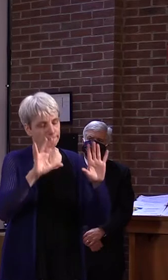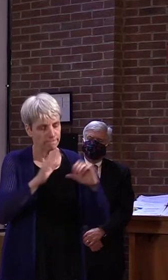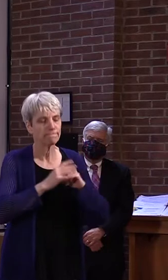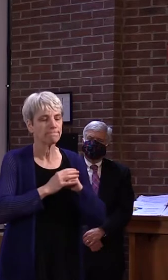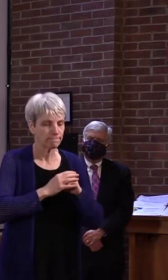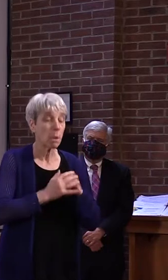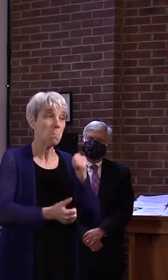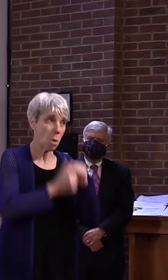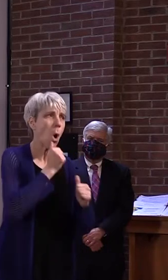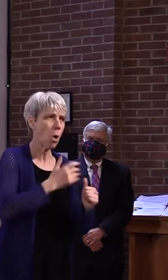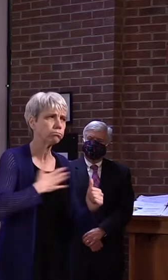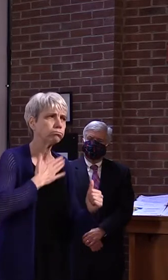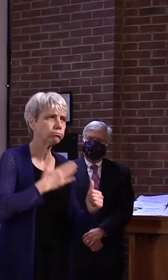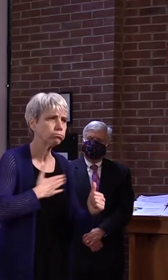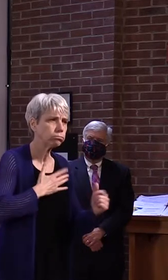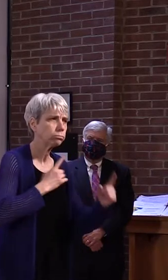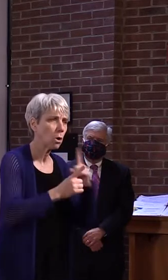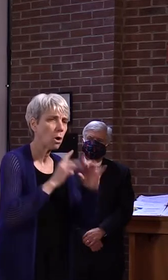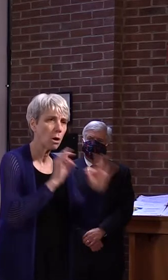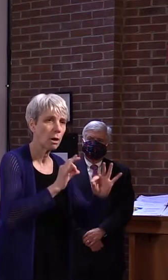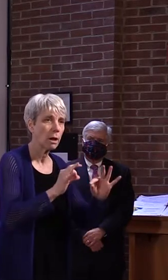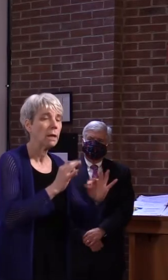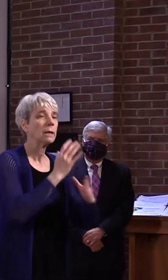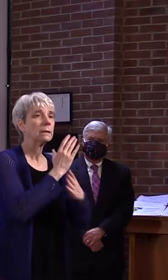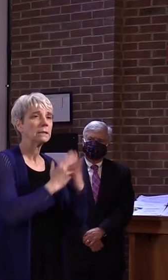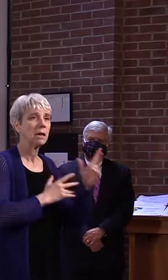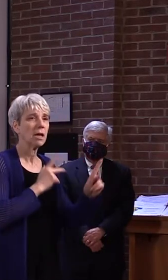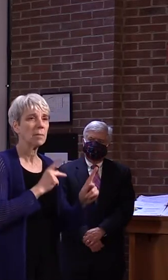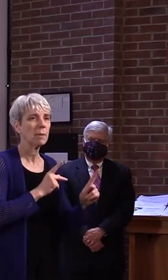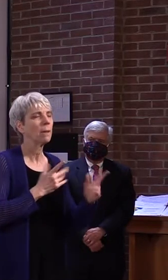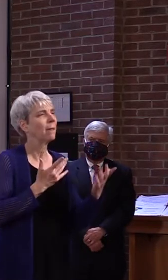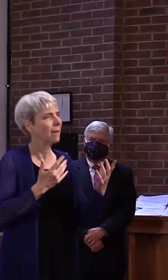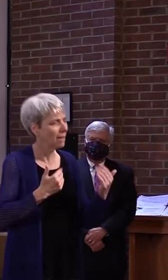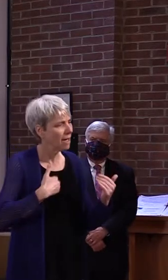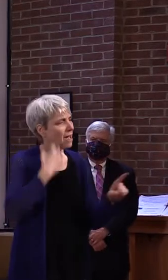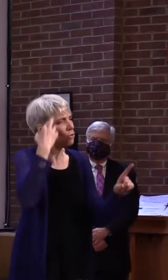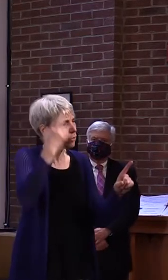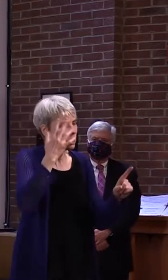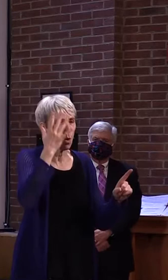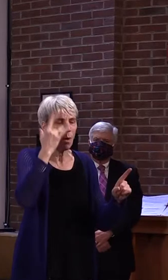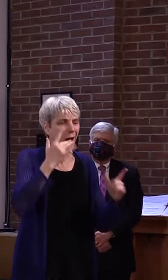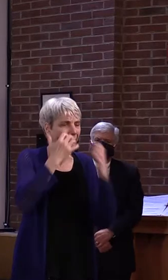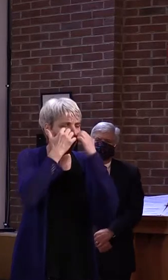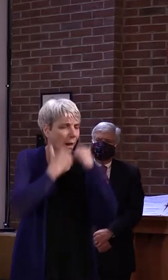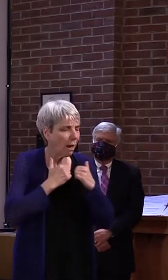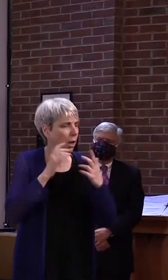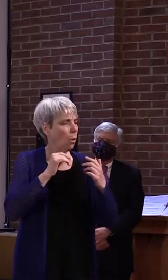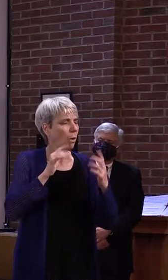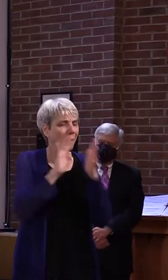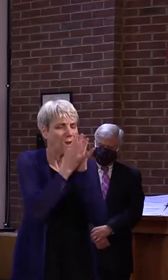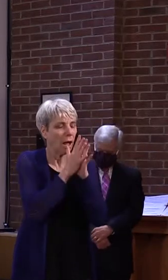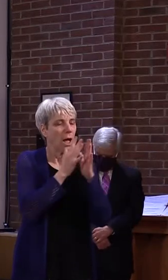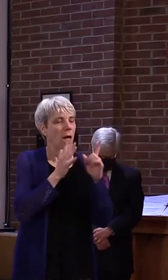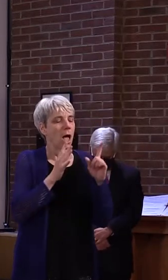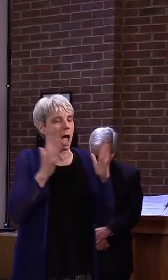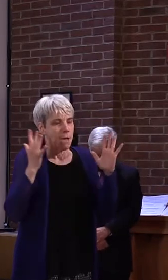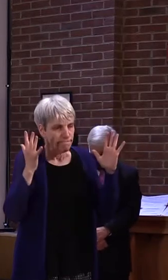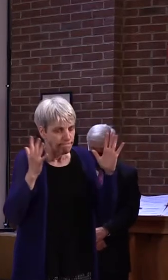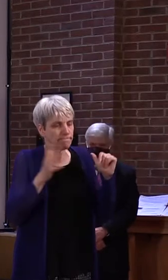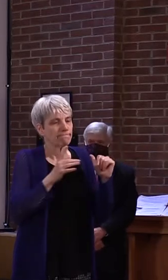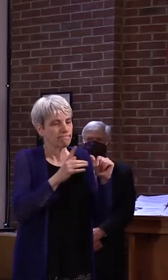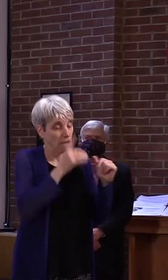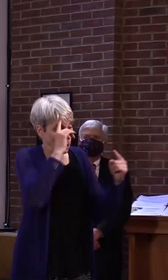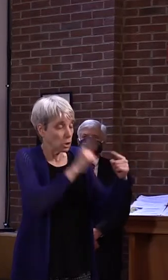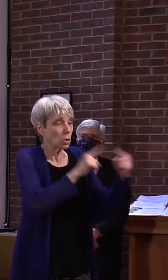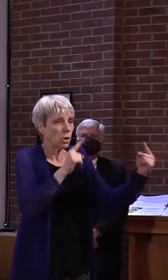we make. I may disagree, but I don't judge them. If you are contacted by a member of my team, I ask